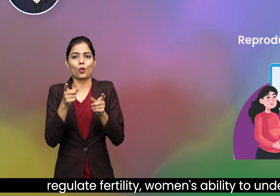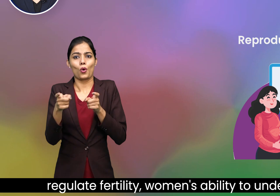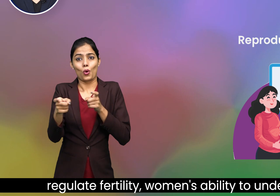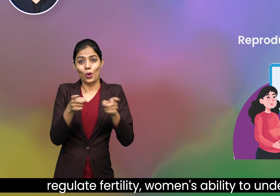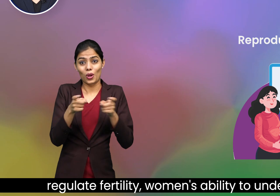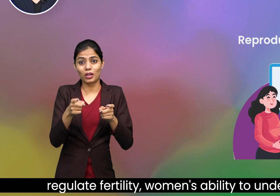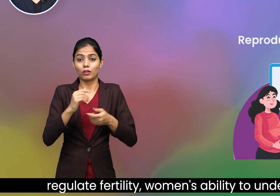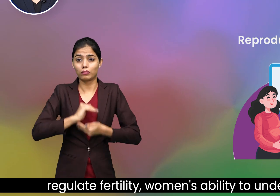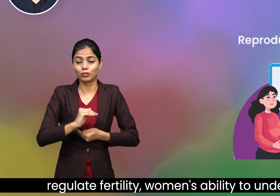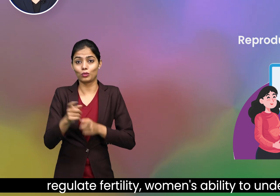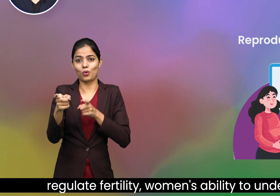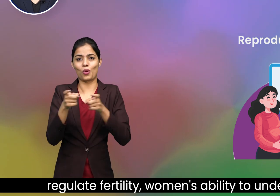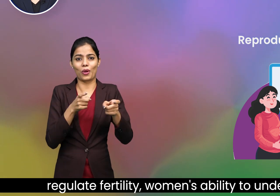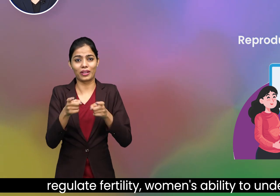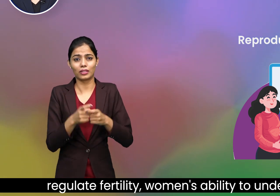Women's ability